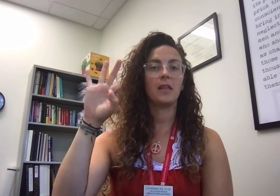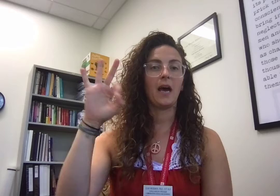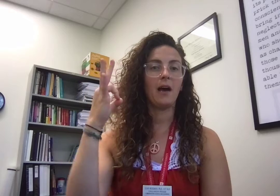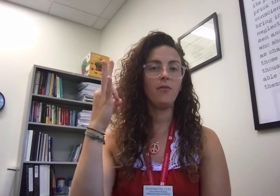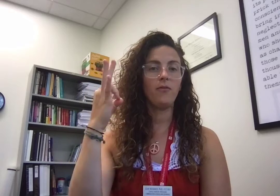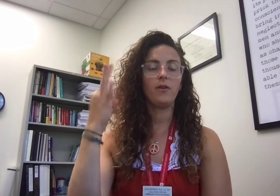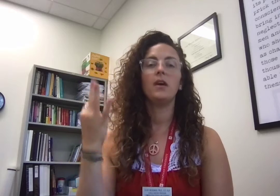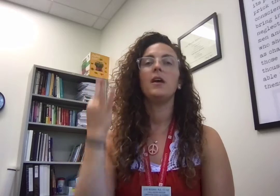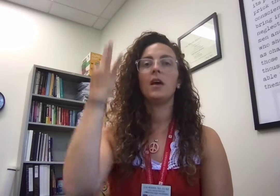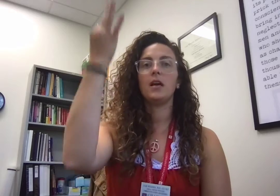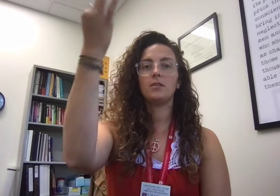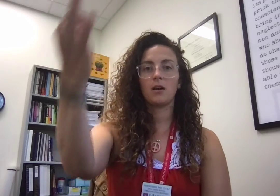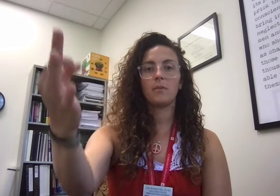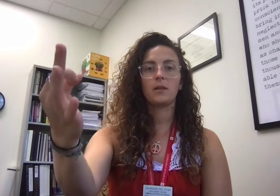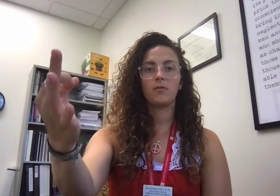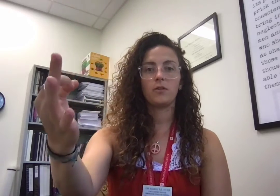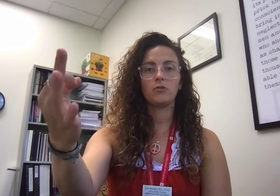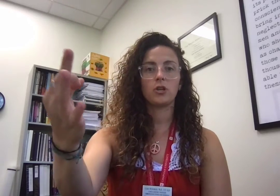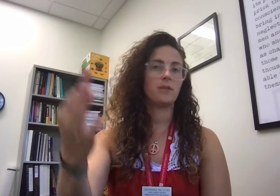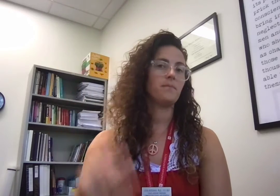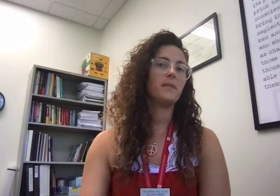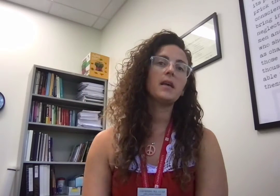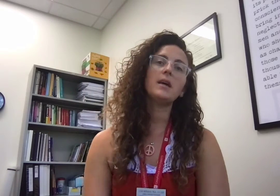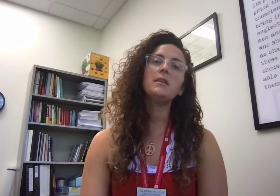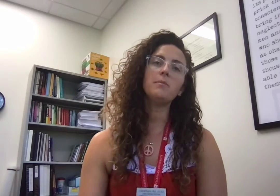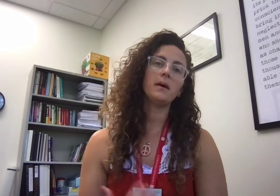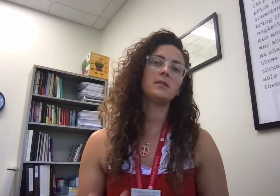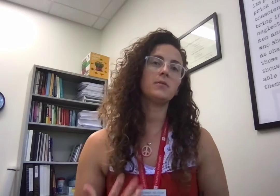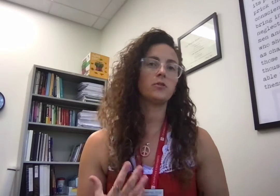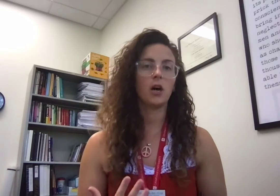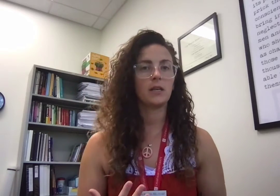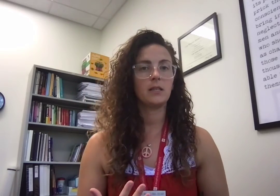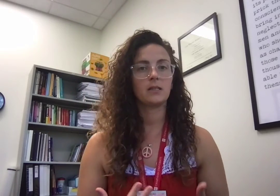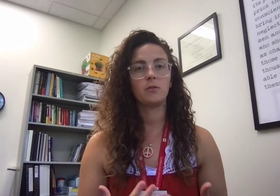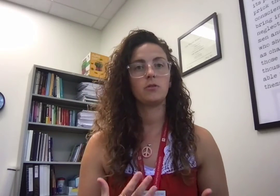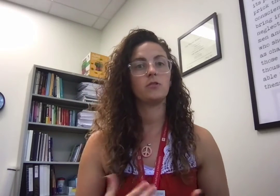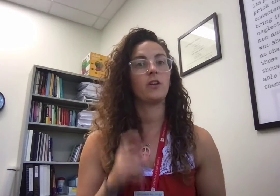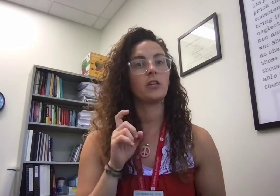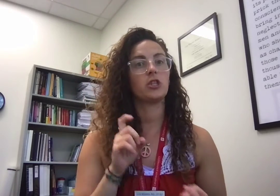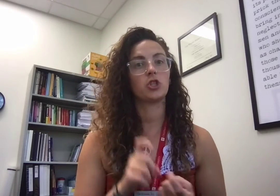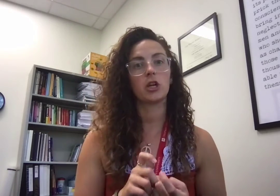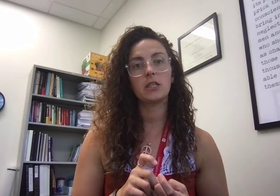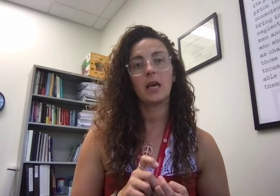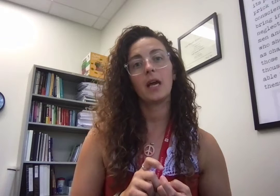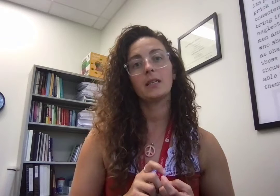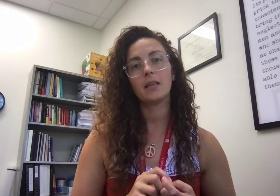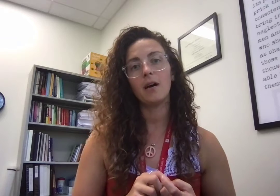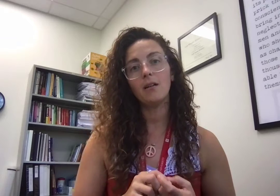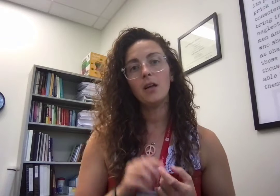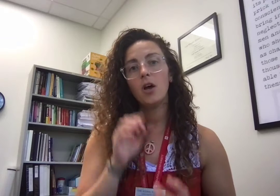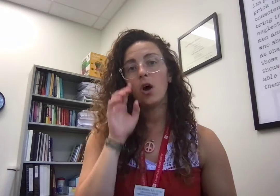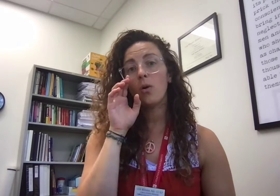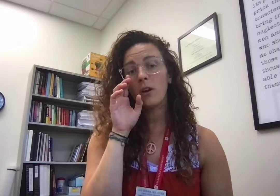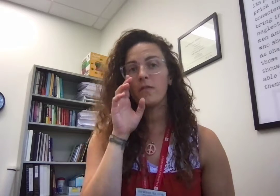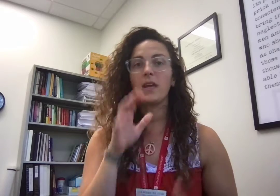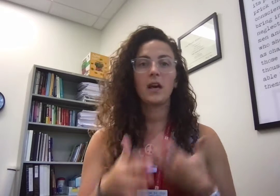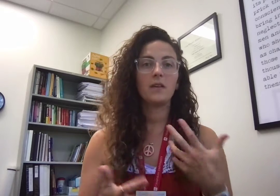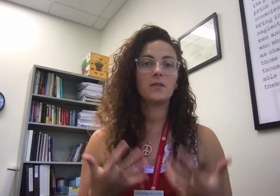F and talk about the future. It kind of depends if you're talking to someone who's very strict ASL or if they kind of sign